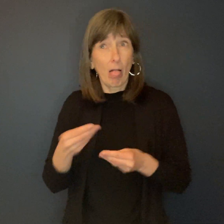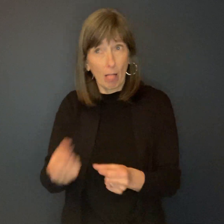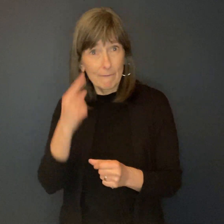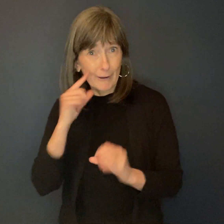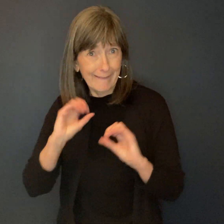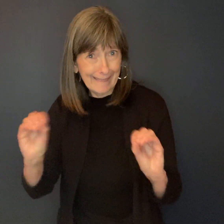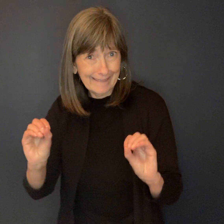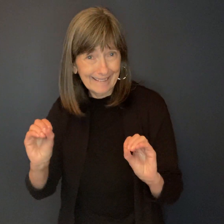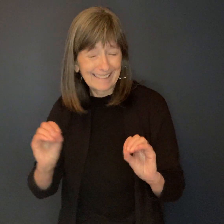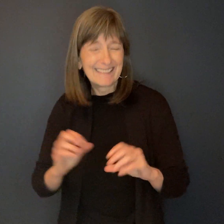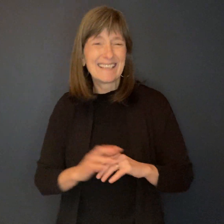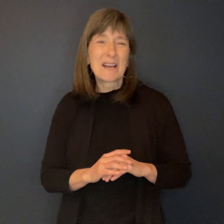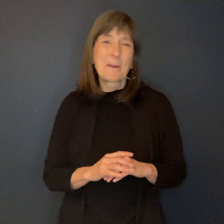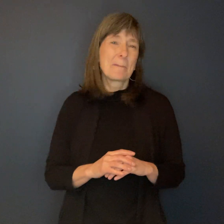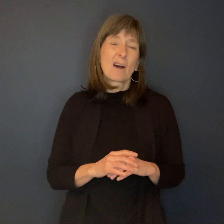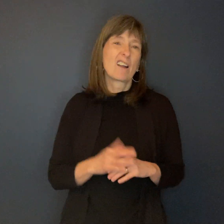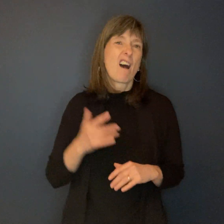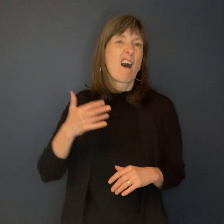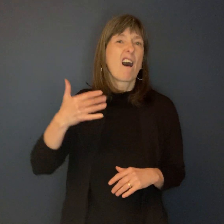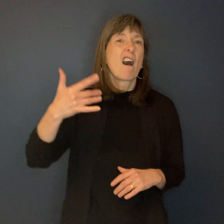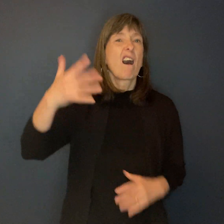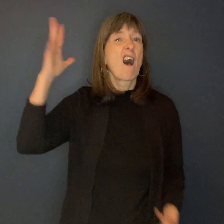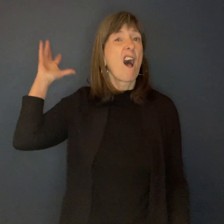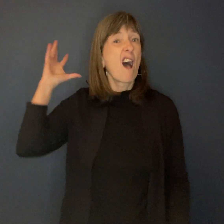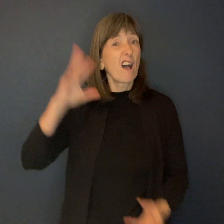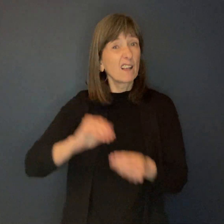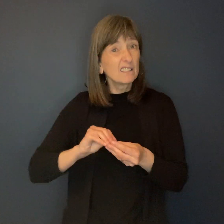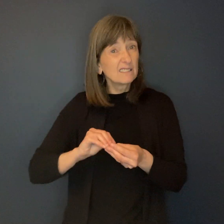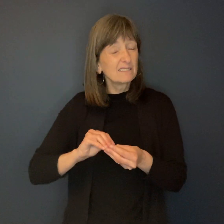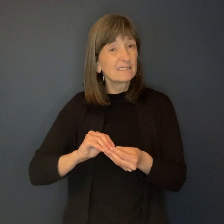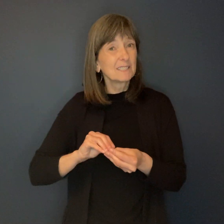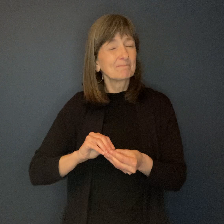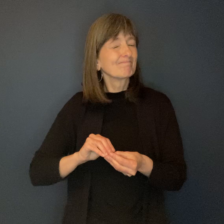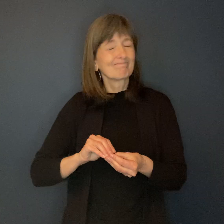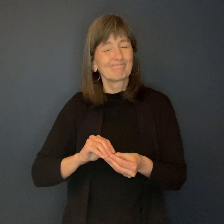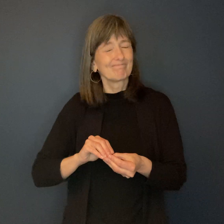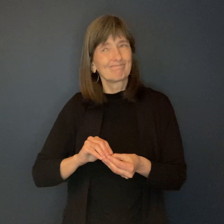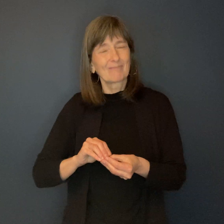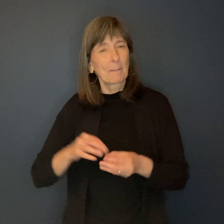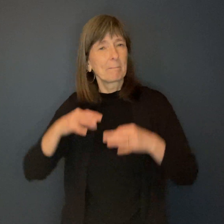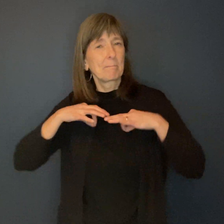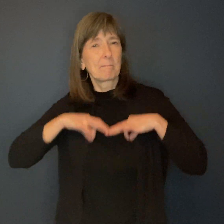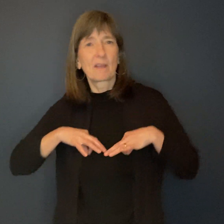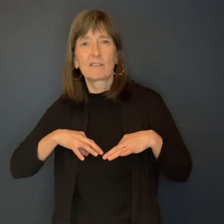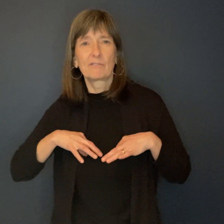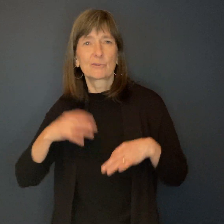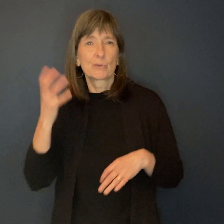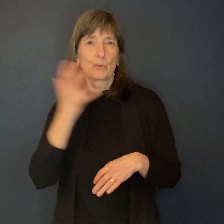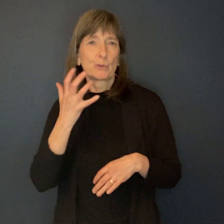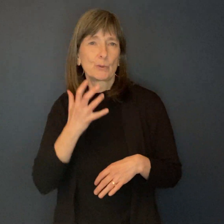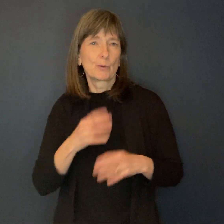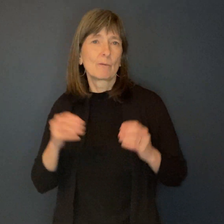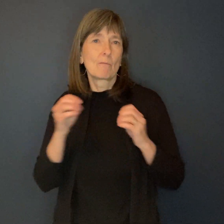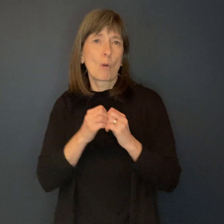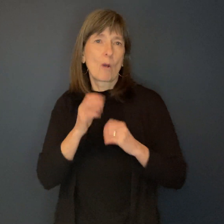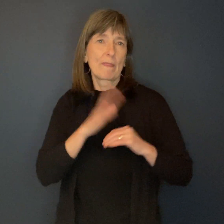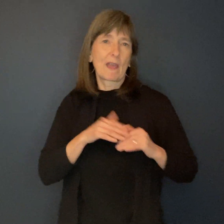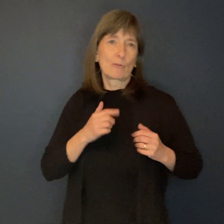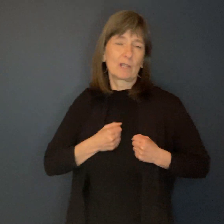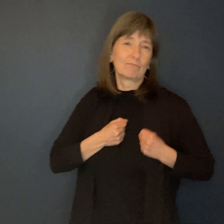and the longer term picture, like, it's you know, for many of us, it's been our lives. Like, you know,